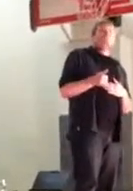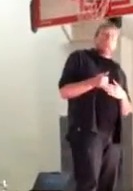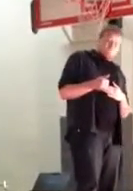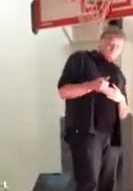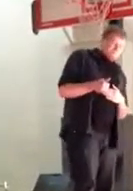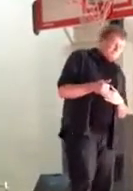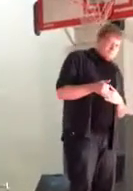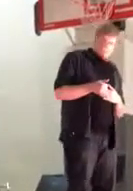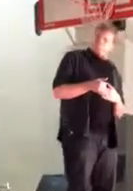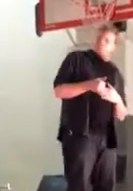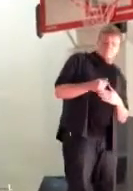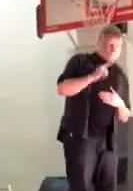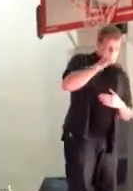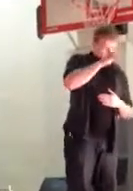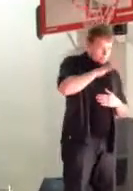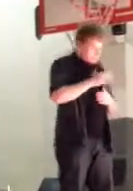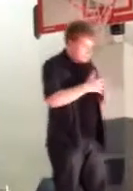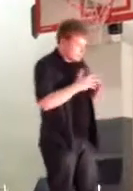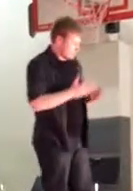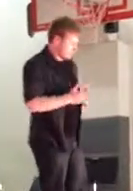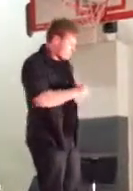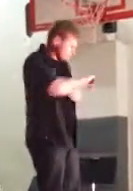And they just say, sup.